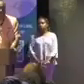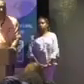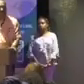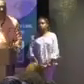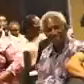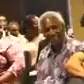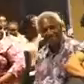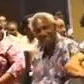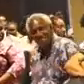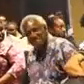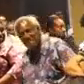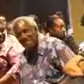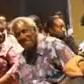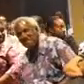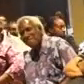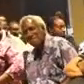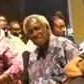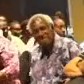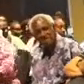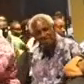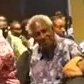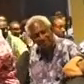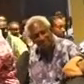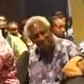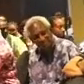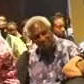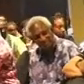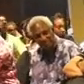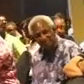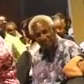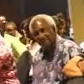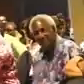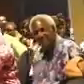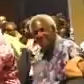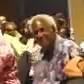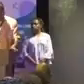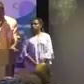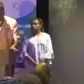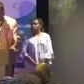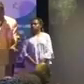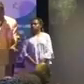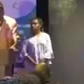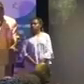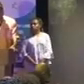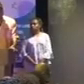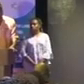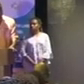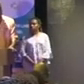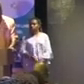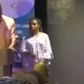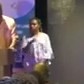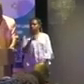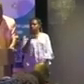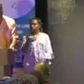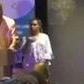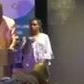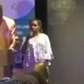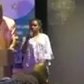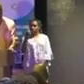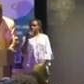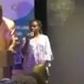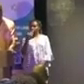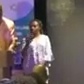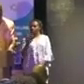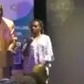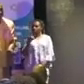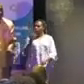Thank you, sir, for your presentation. That's more understandable. Me like asking one of the question that's all. It's